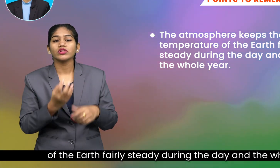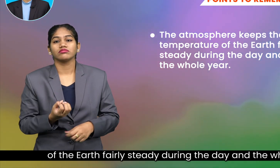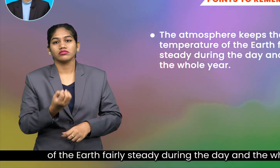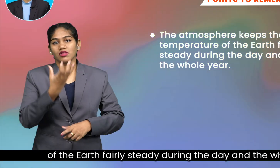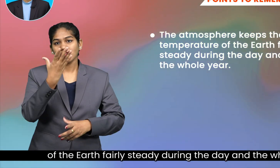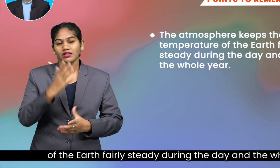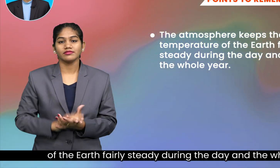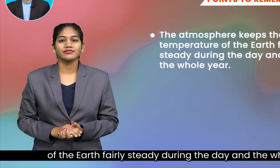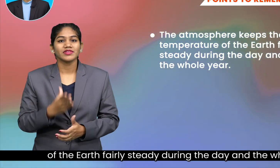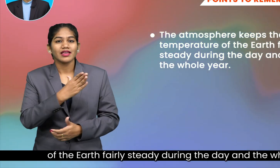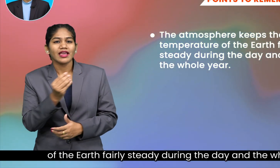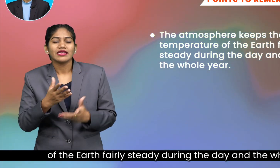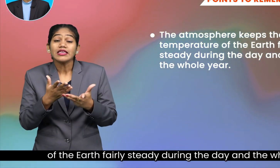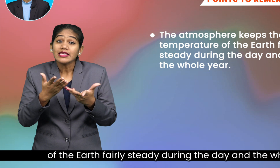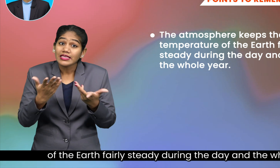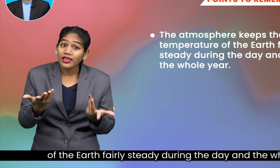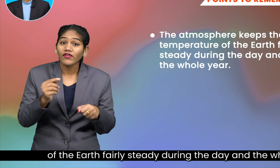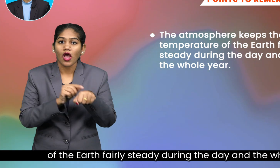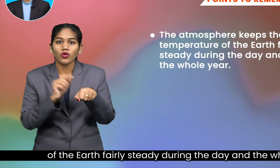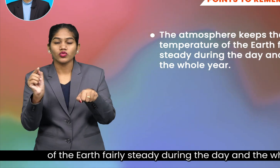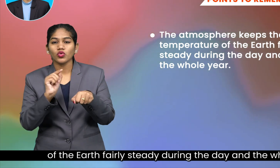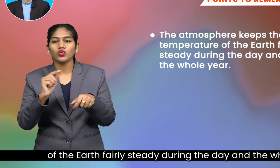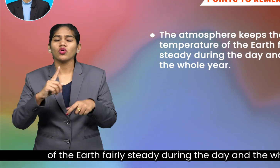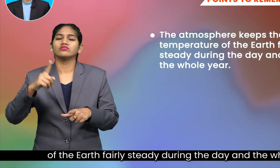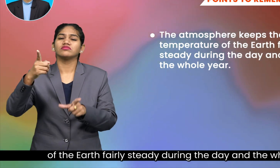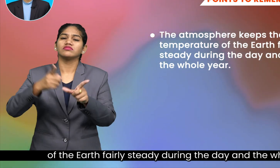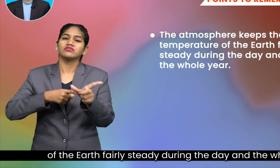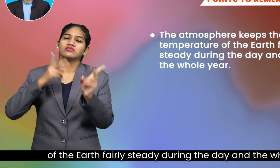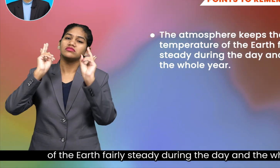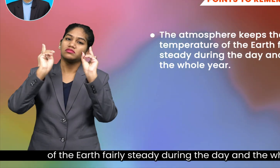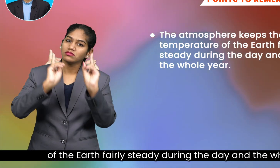day and even during the whole year.